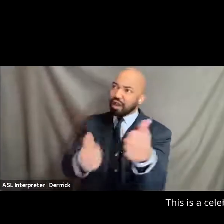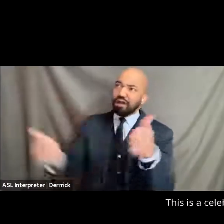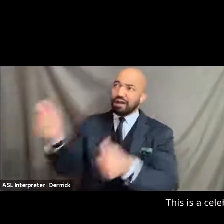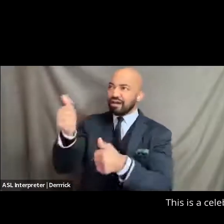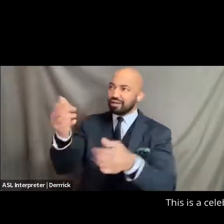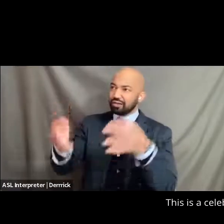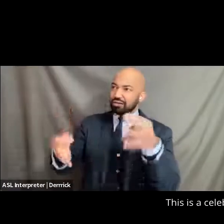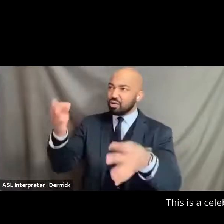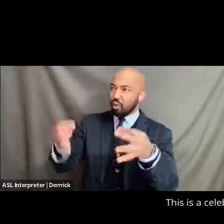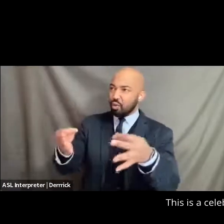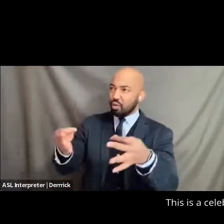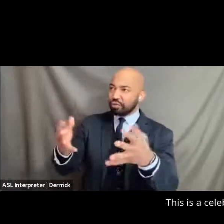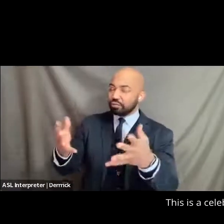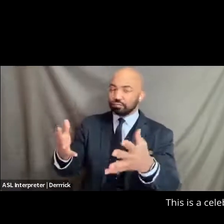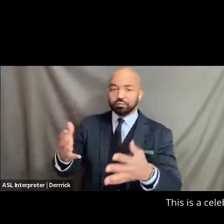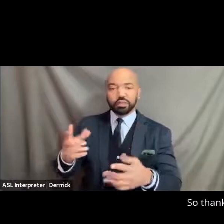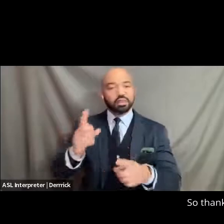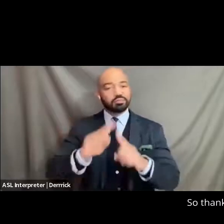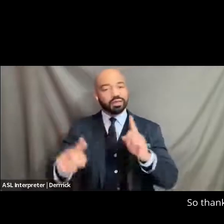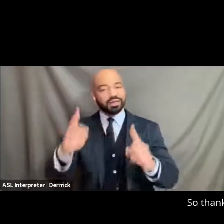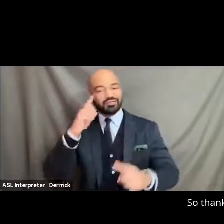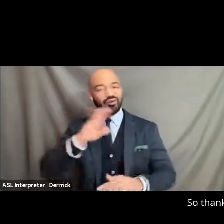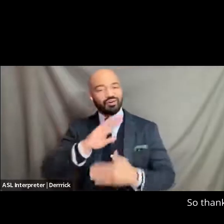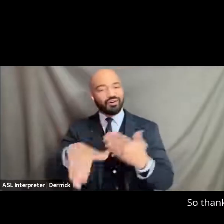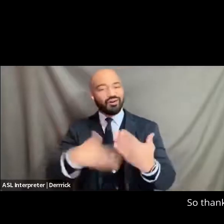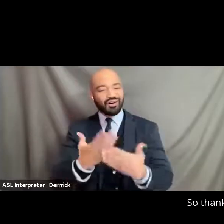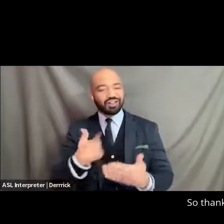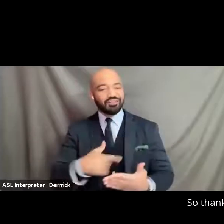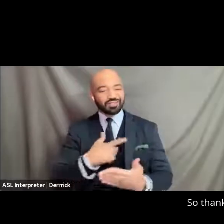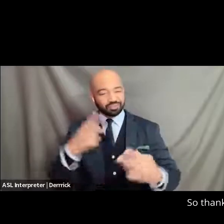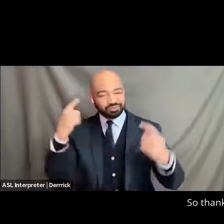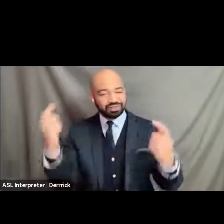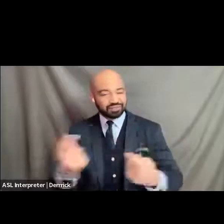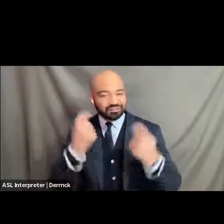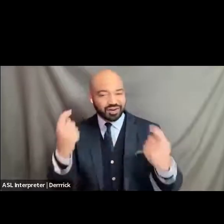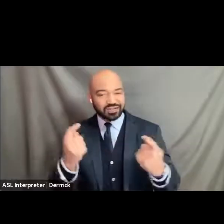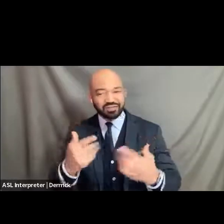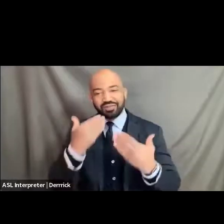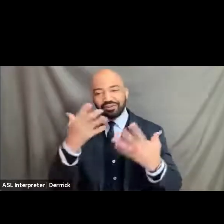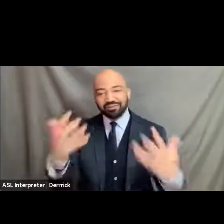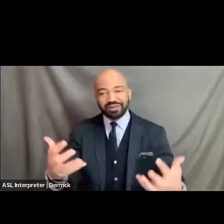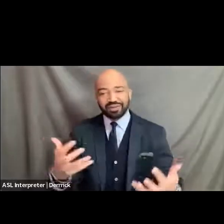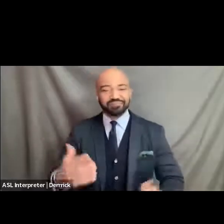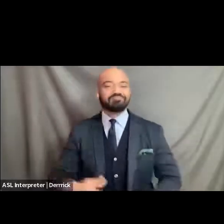justice this is a celebration for all of us so thank you so much